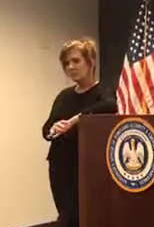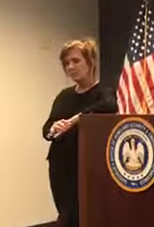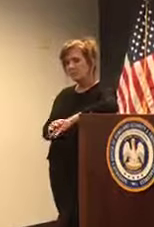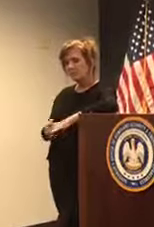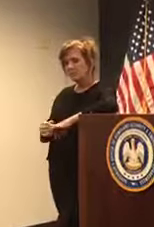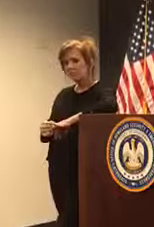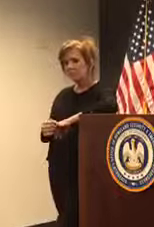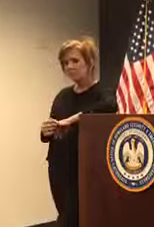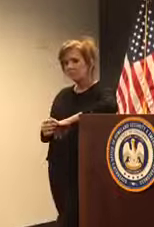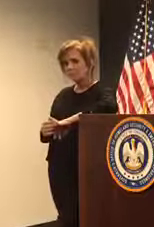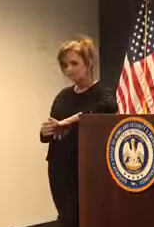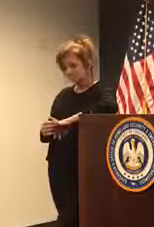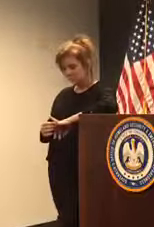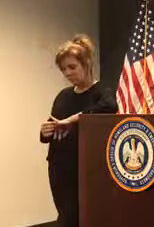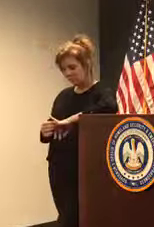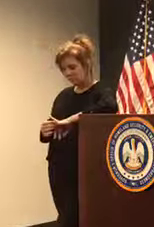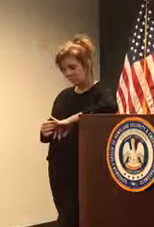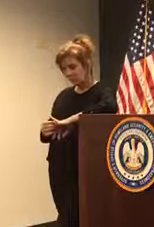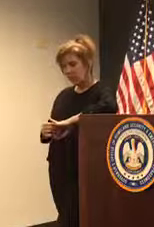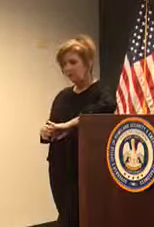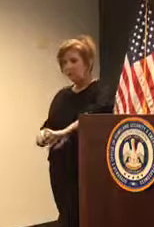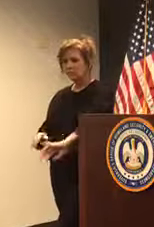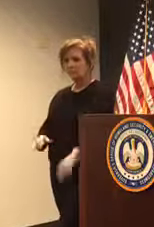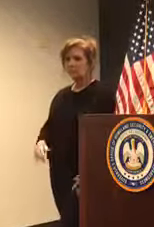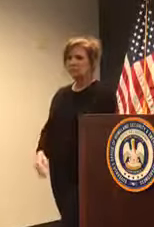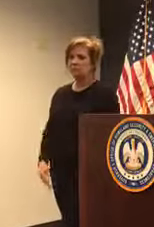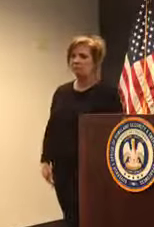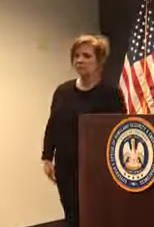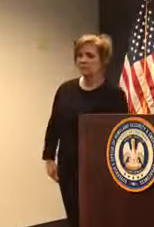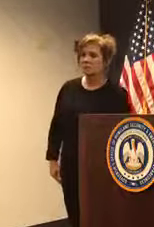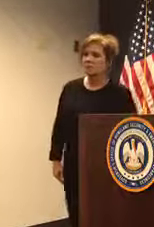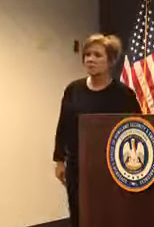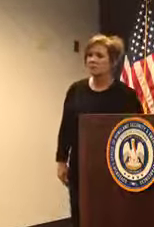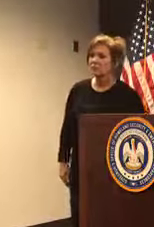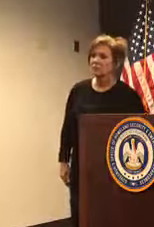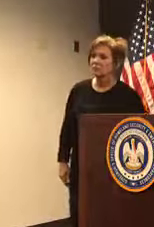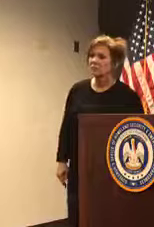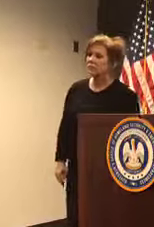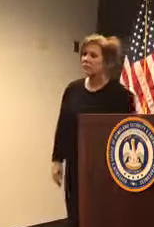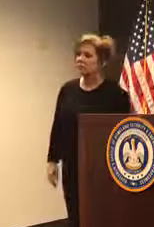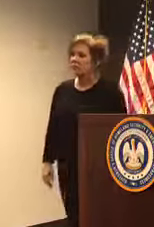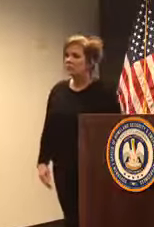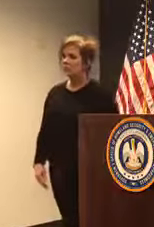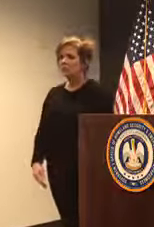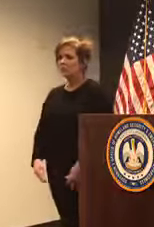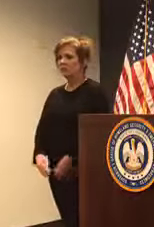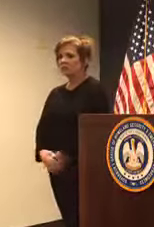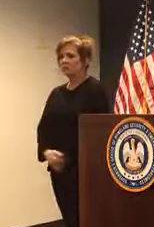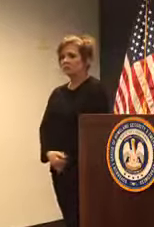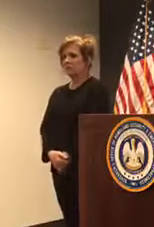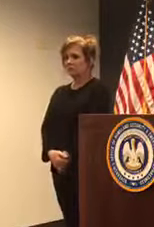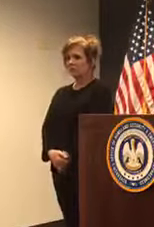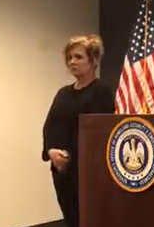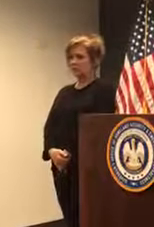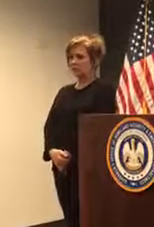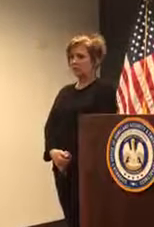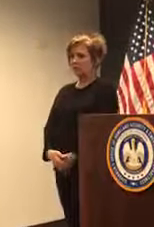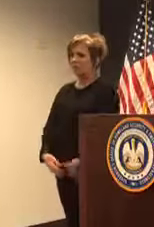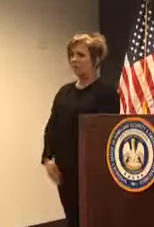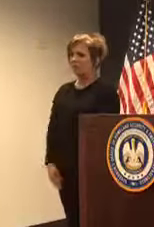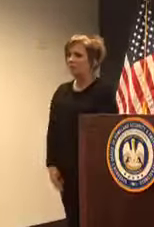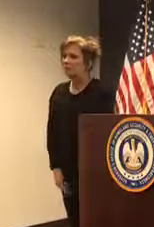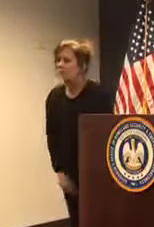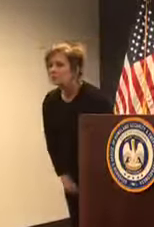name of the facility. Is it your point here? No, it's falls under the state that you had